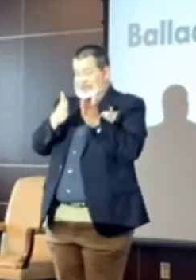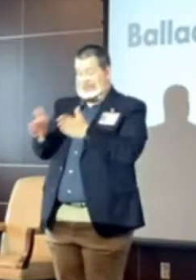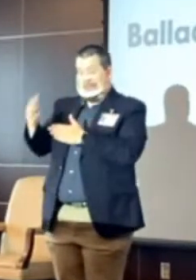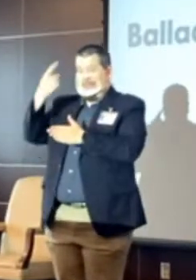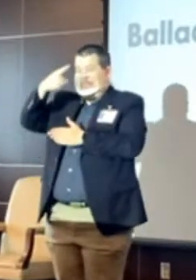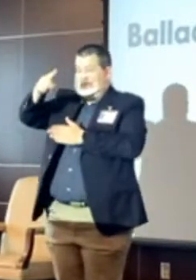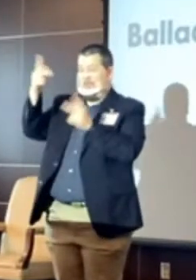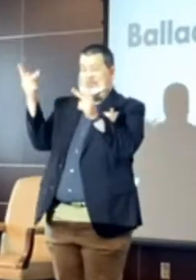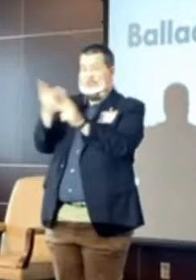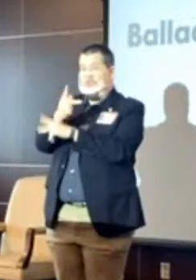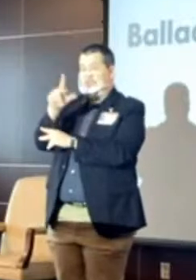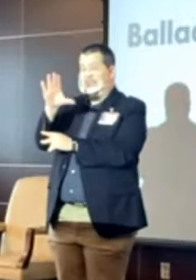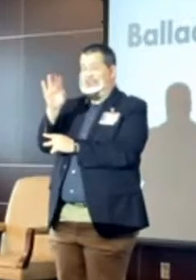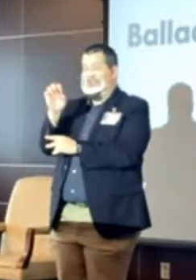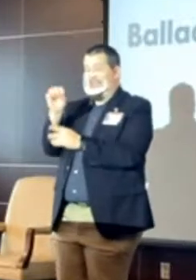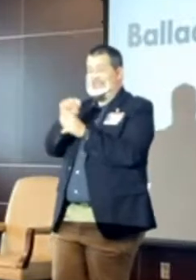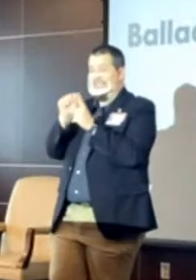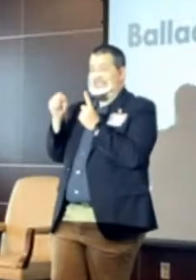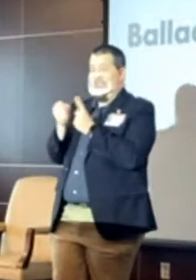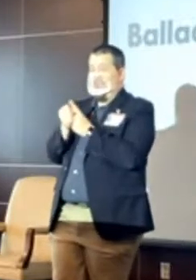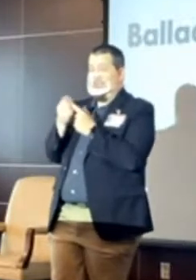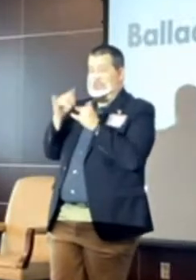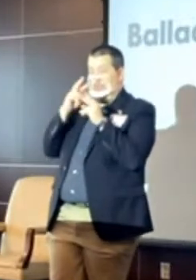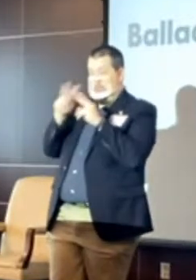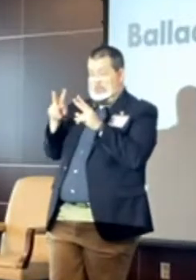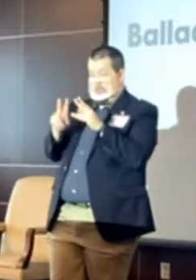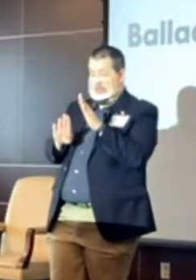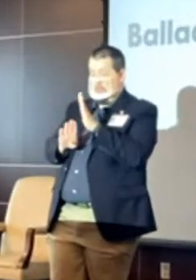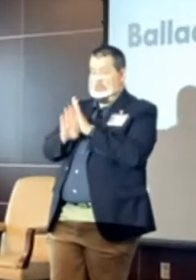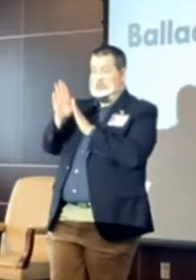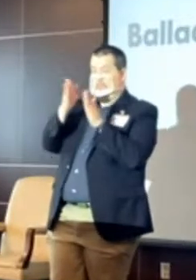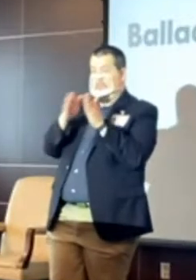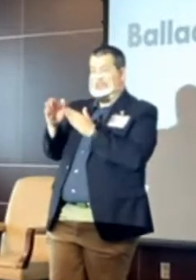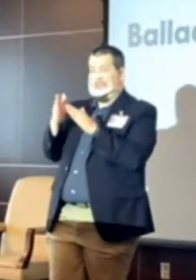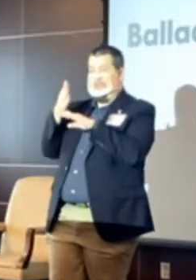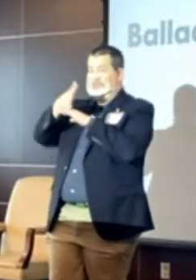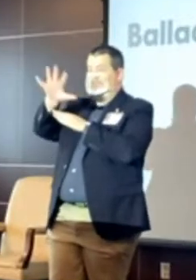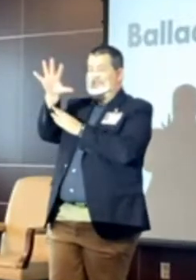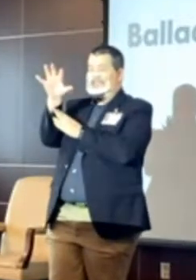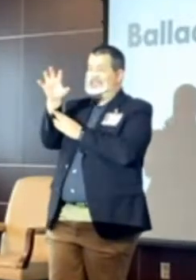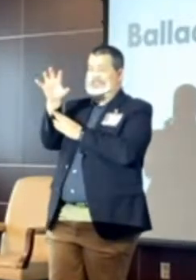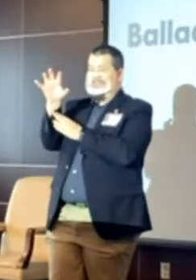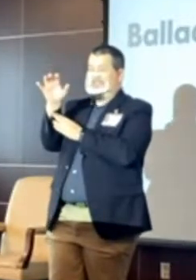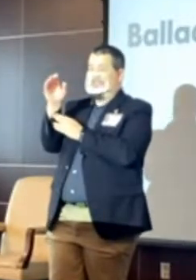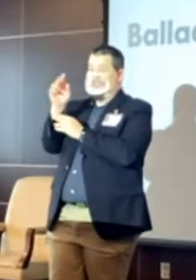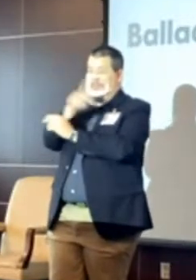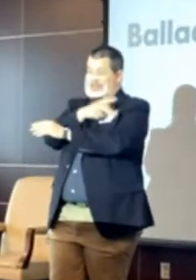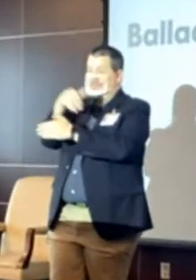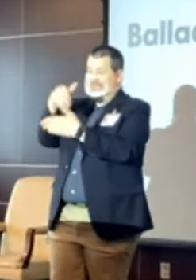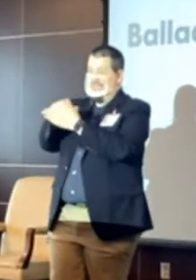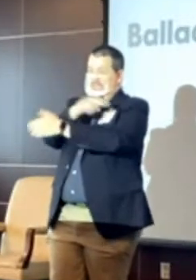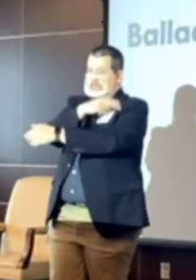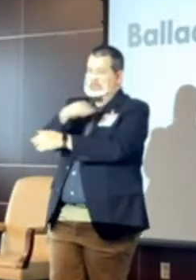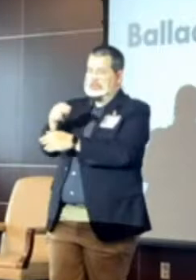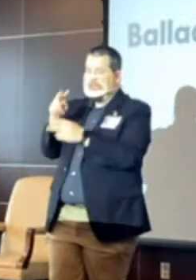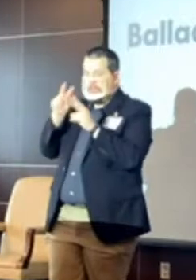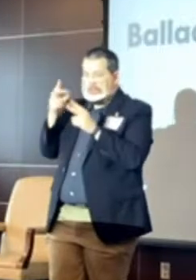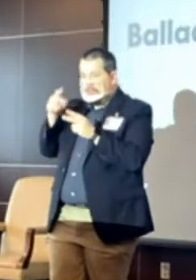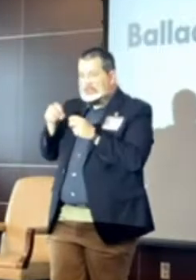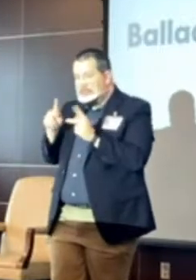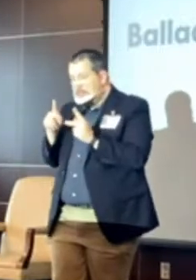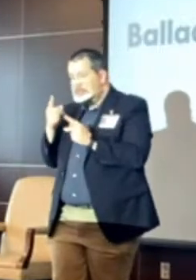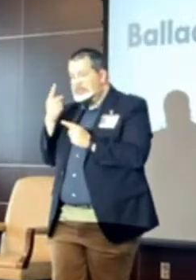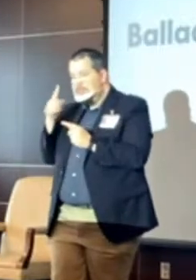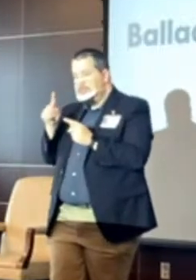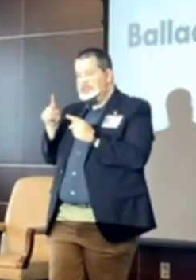case scenario. We continue to look at our surge plans to exceed over 500 patients, and we'll continue to look for opportunities